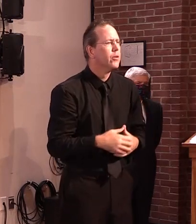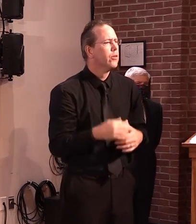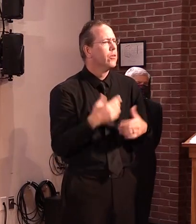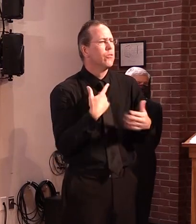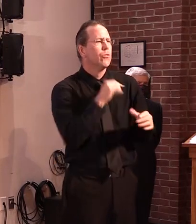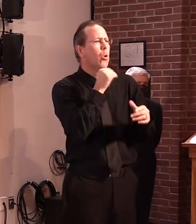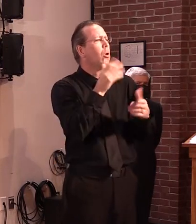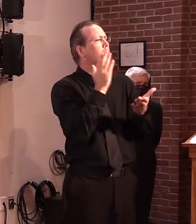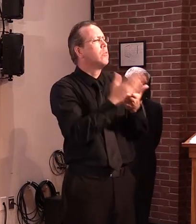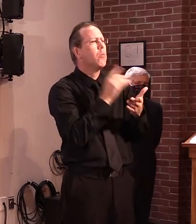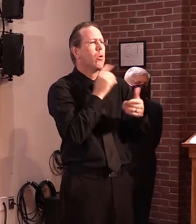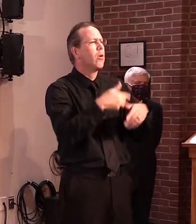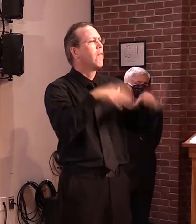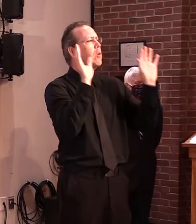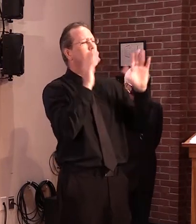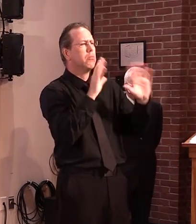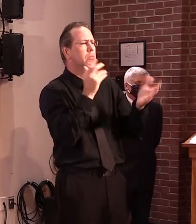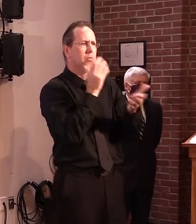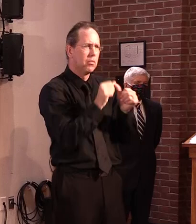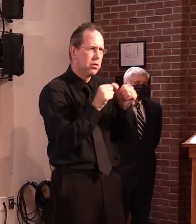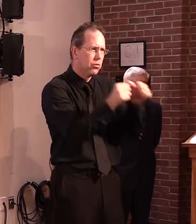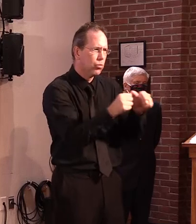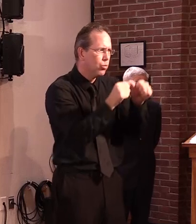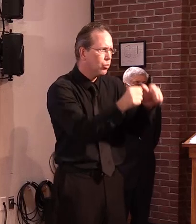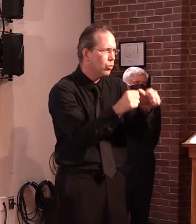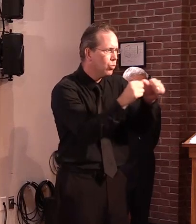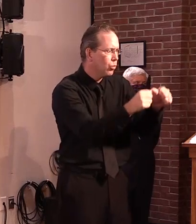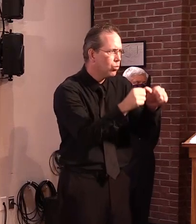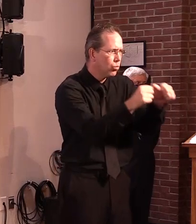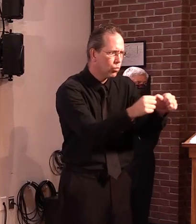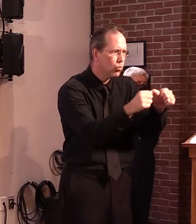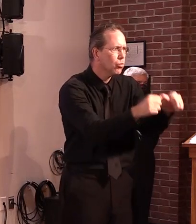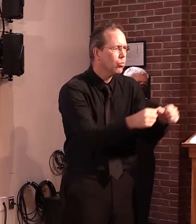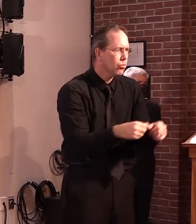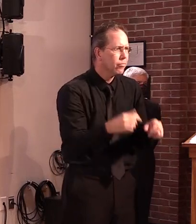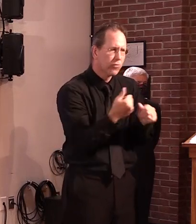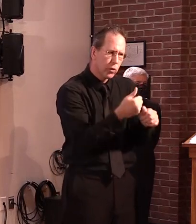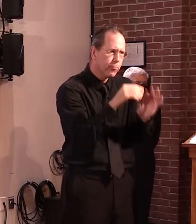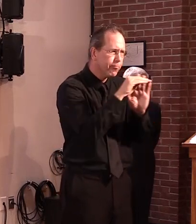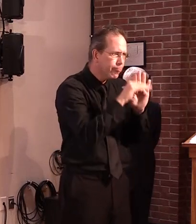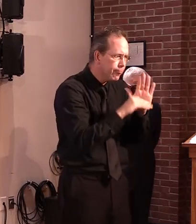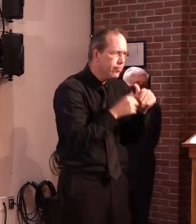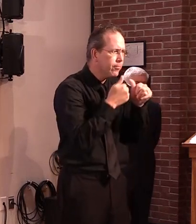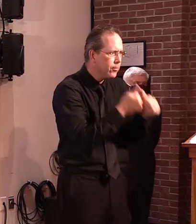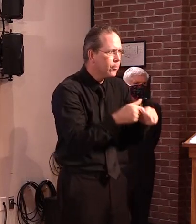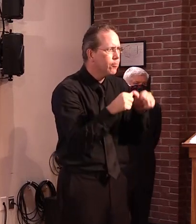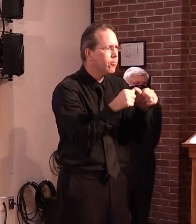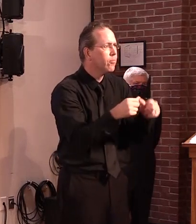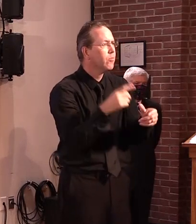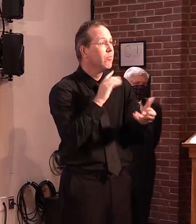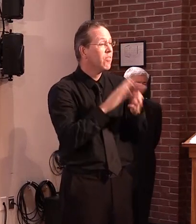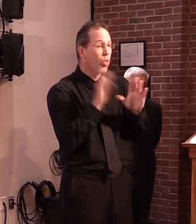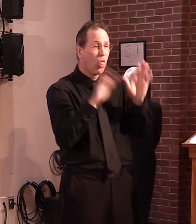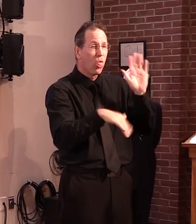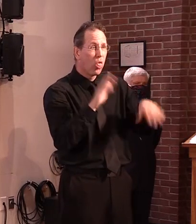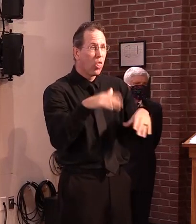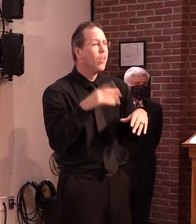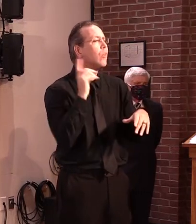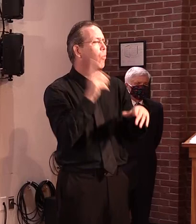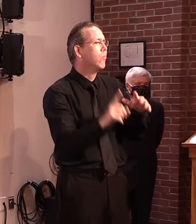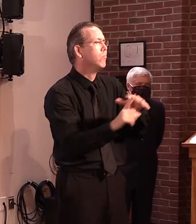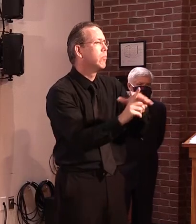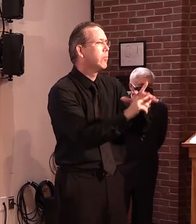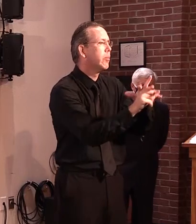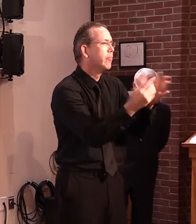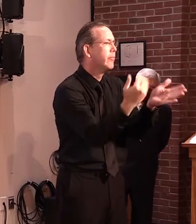down, because if we do, we are going to see surges that are going to put us back to where we were